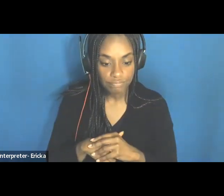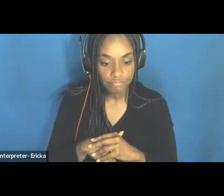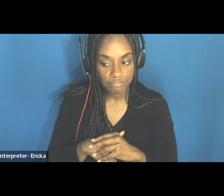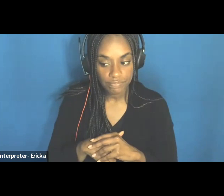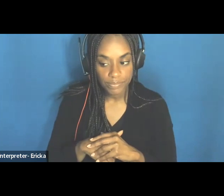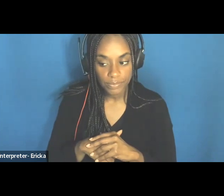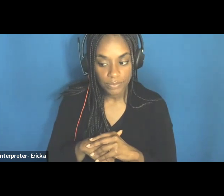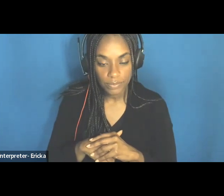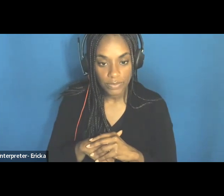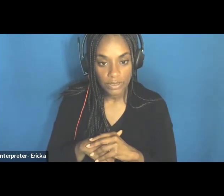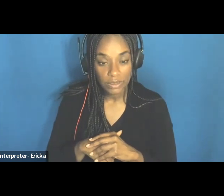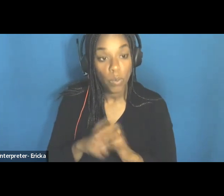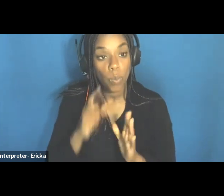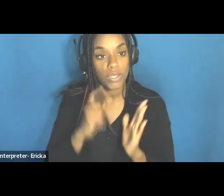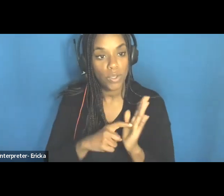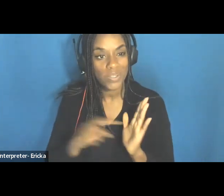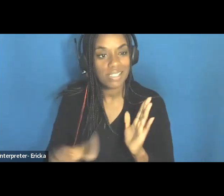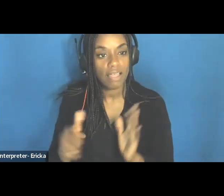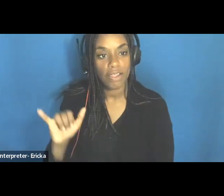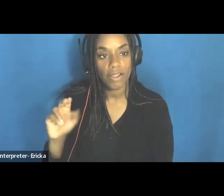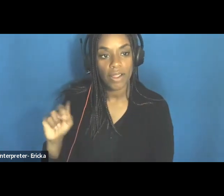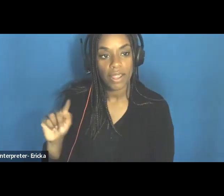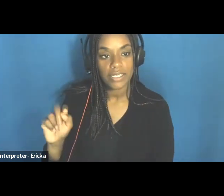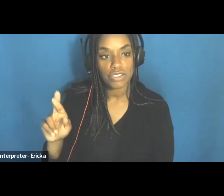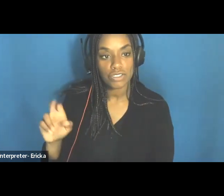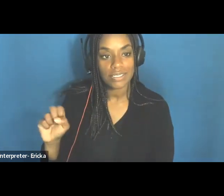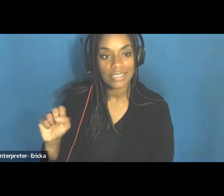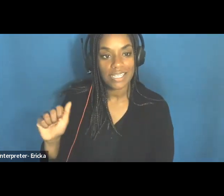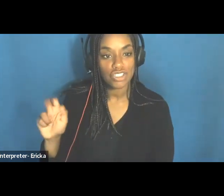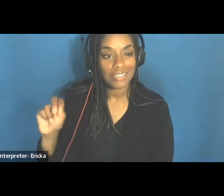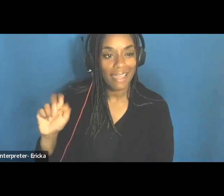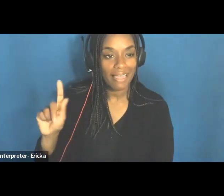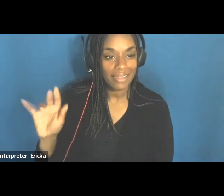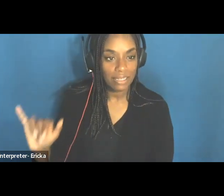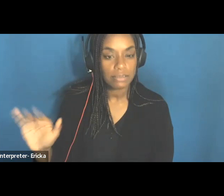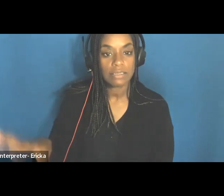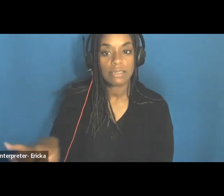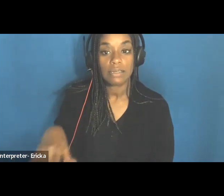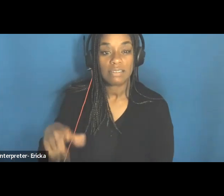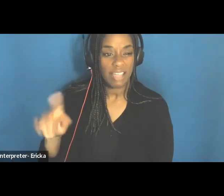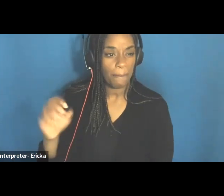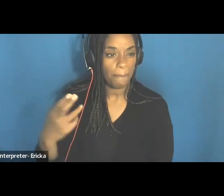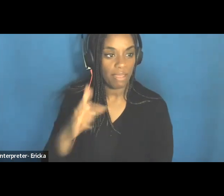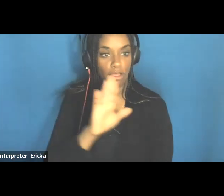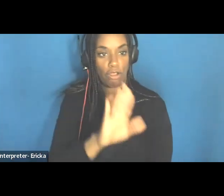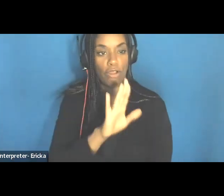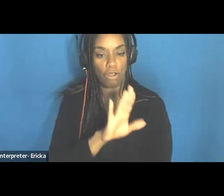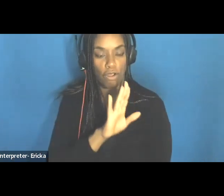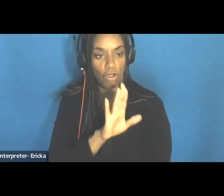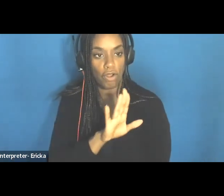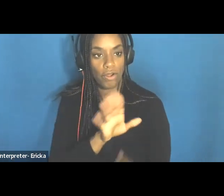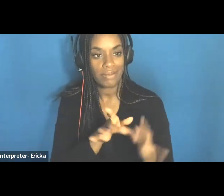intersectionalities, considering Beth explaining from her understanding, the approach